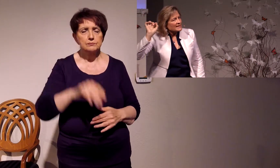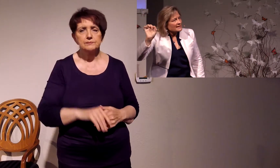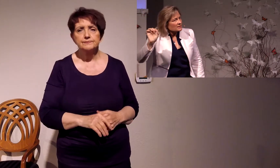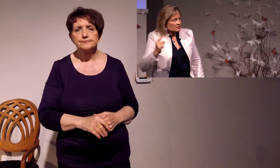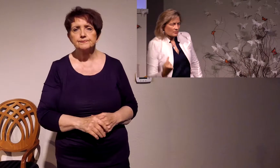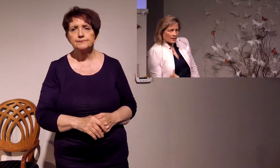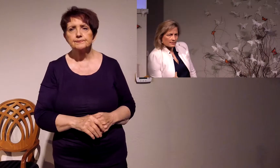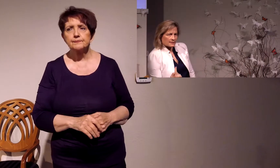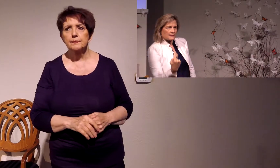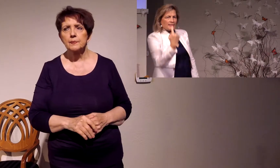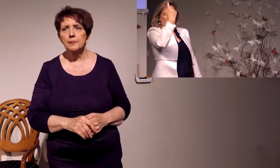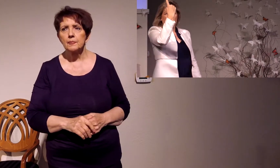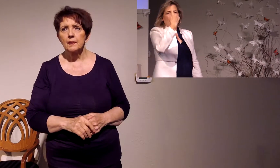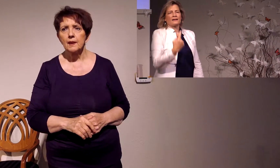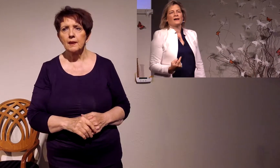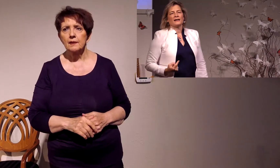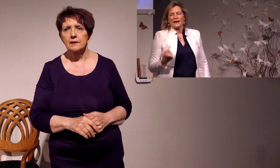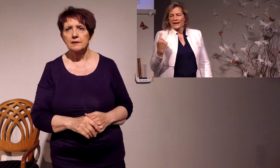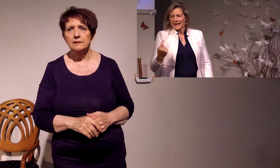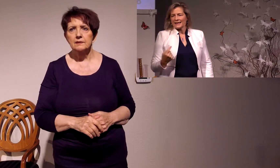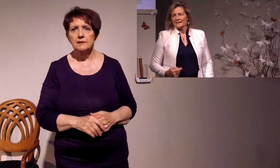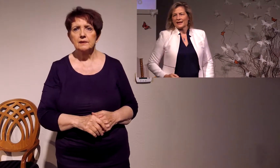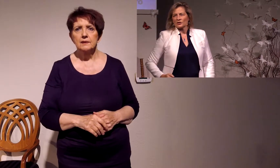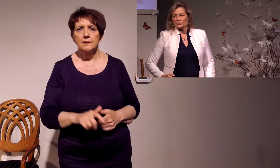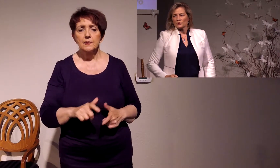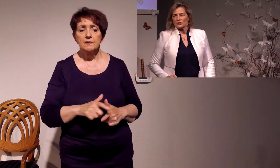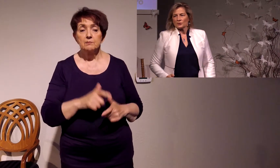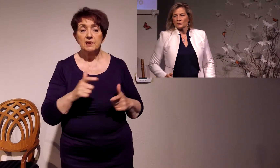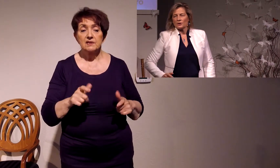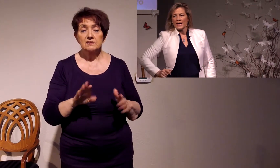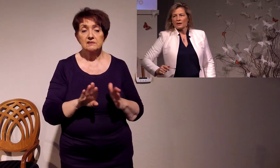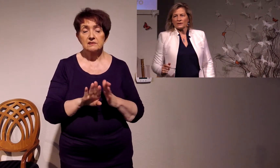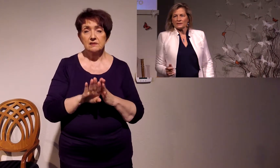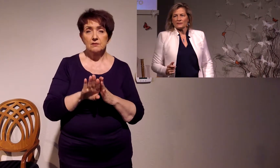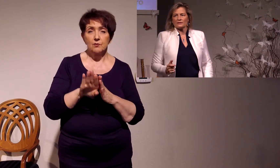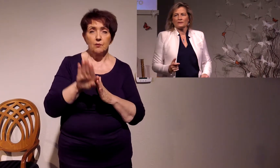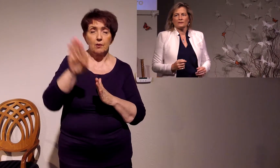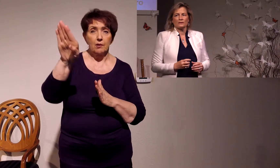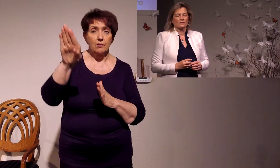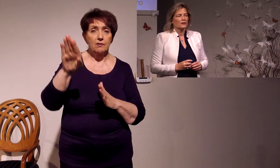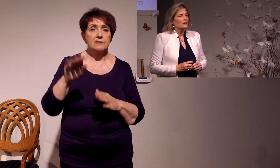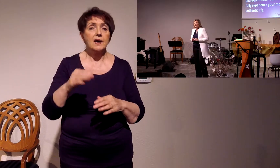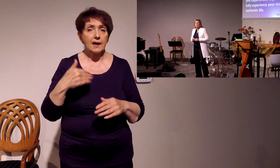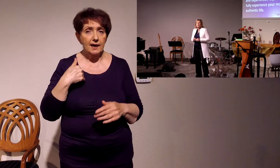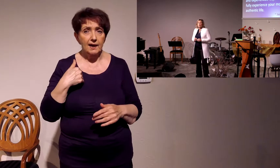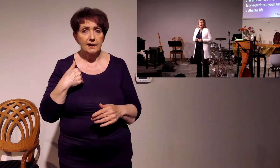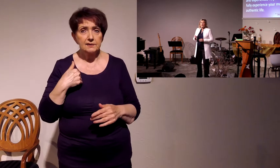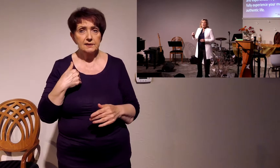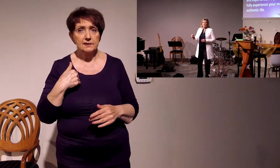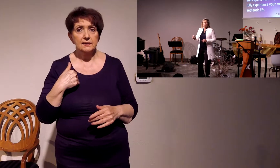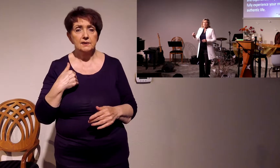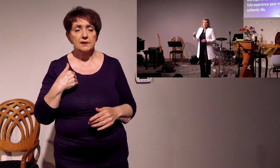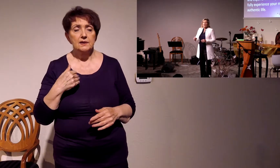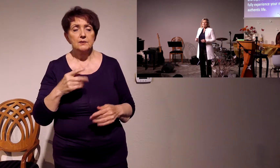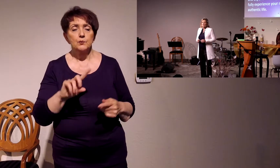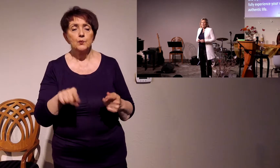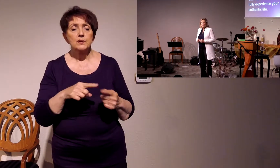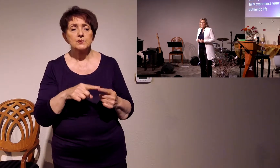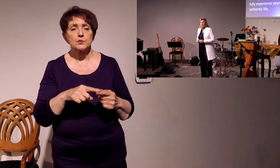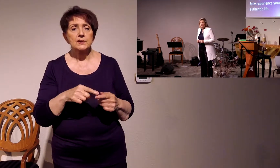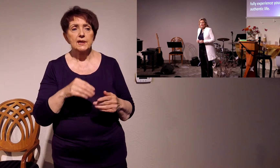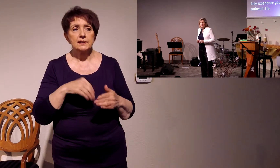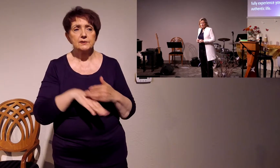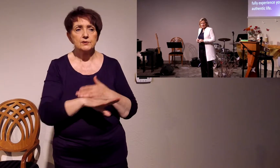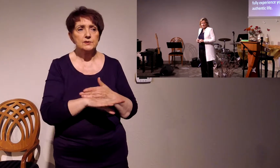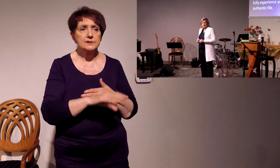The biggest steep incline I had in that career happened when I came into Science of